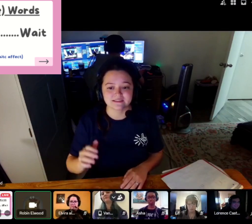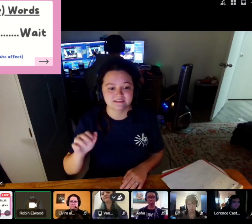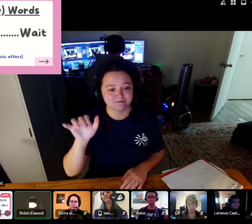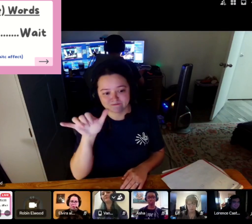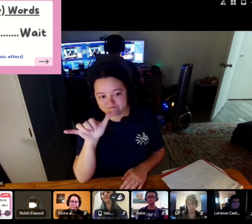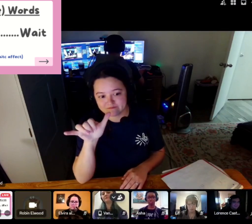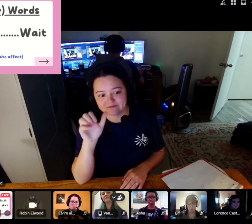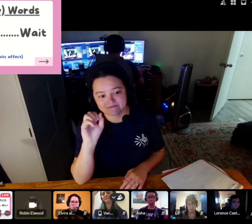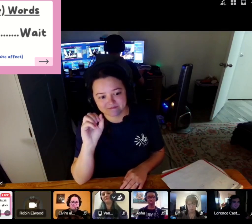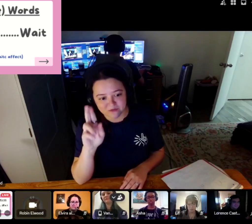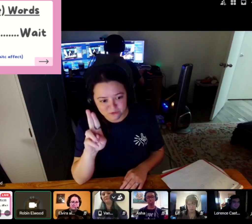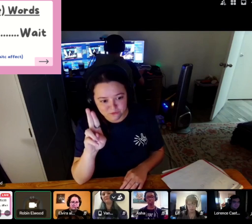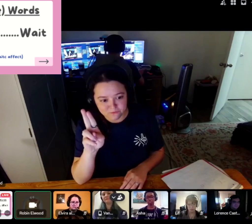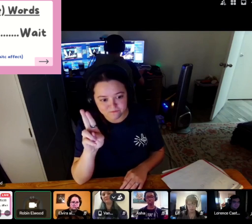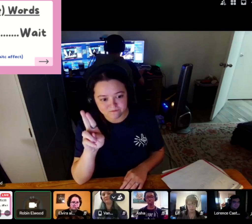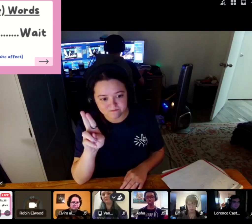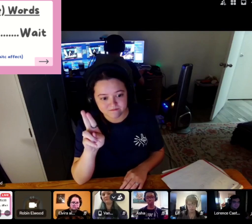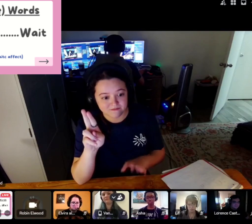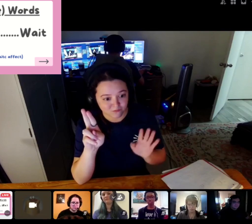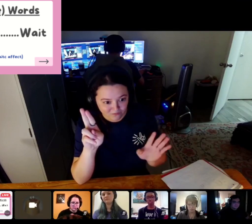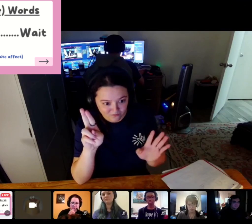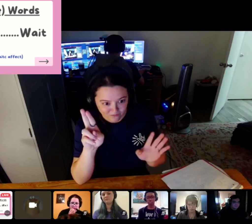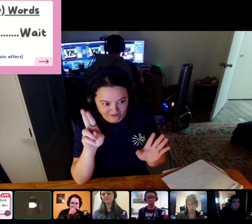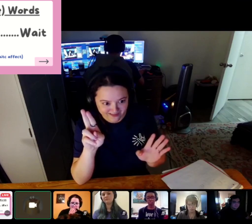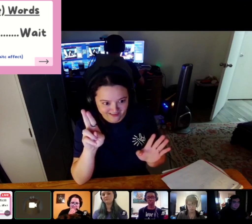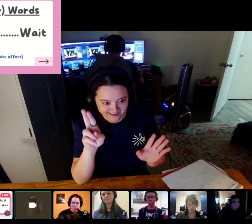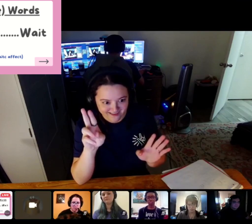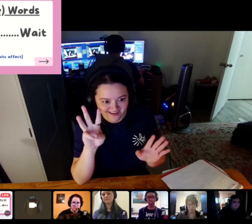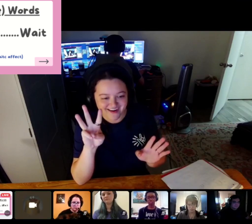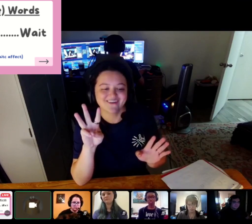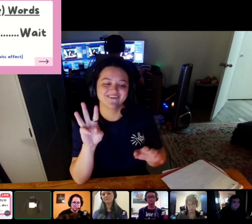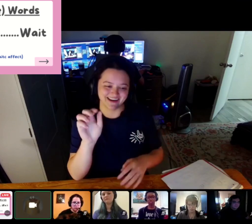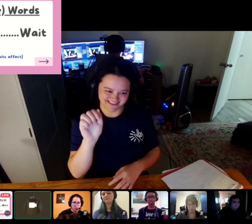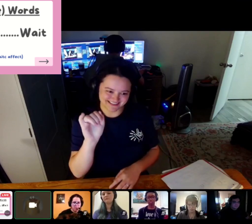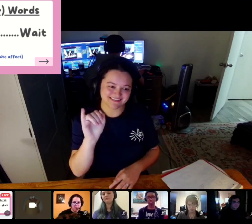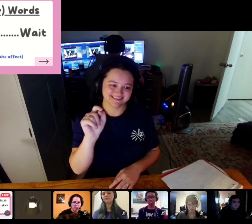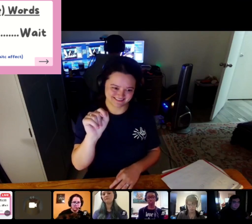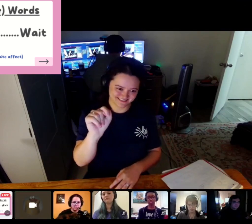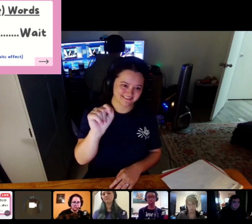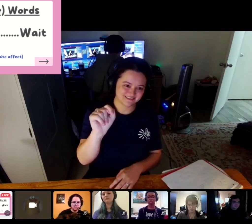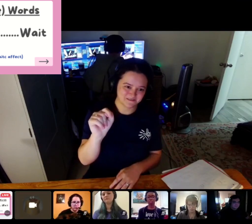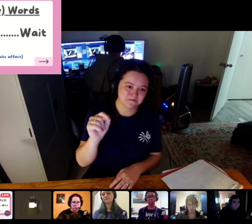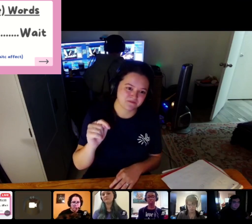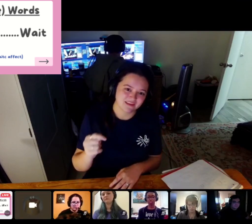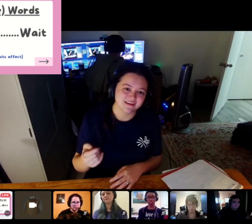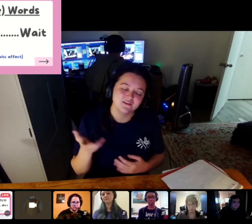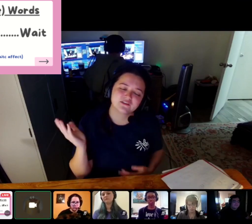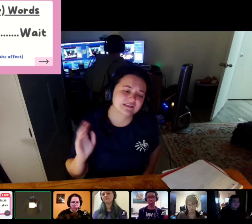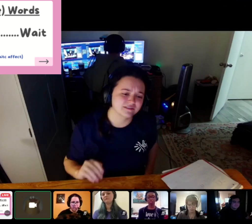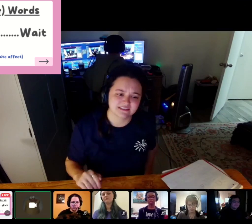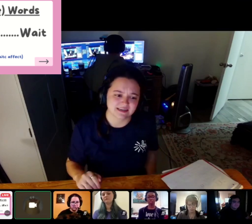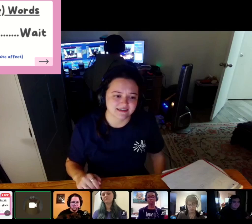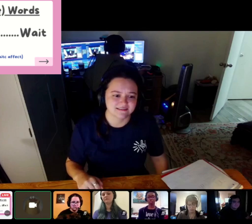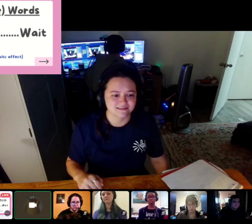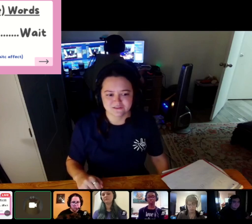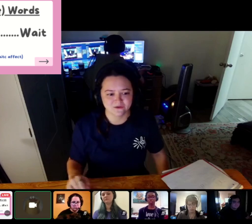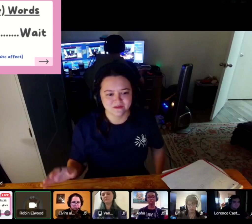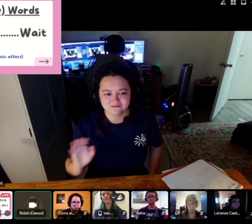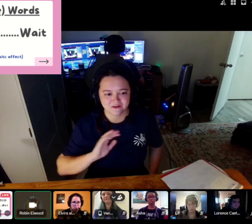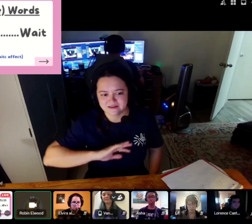is you wait, wait. You just give it a second. There's no need for any